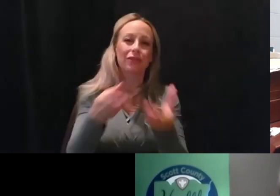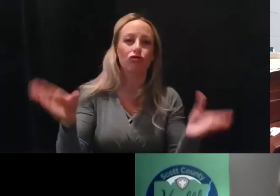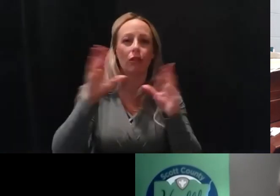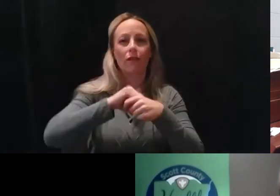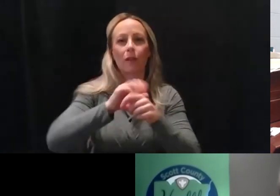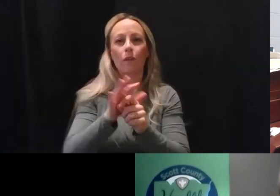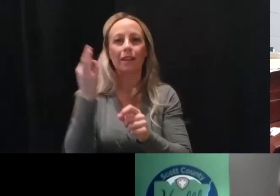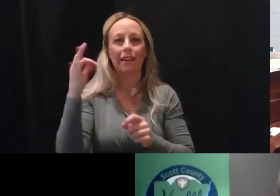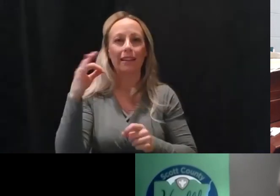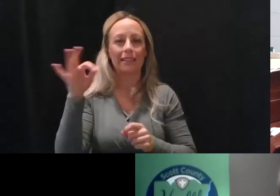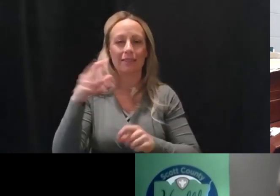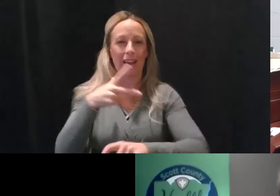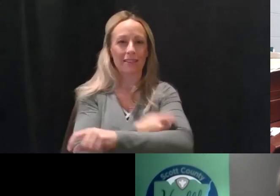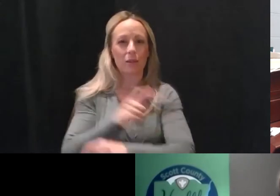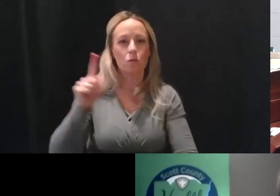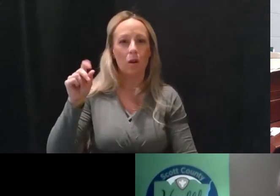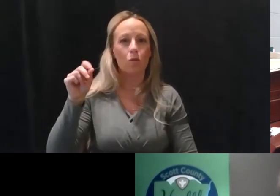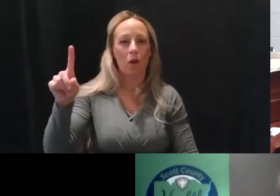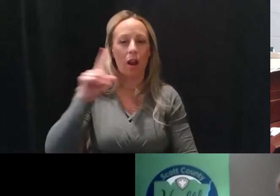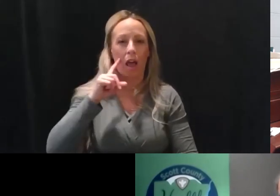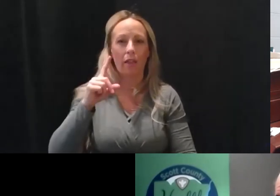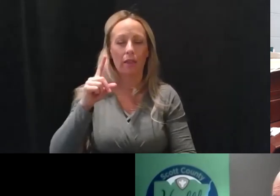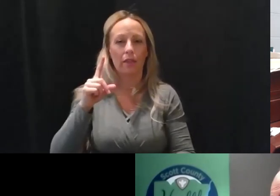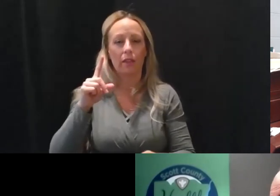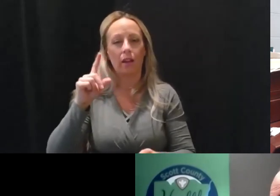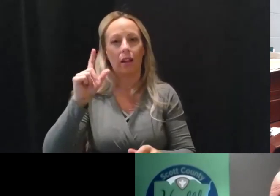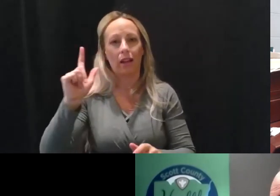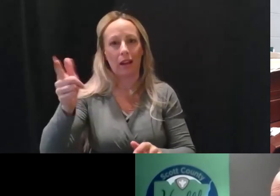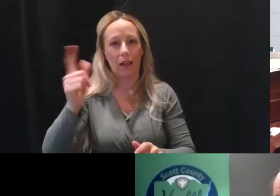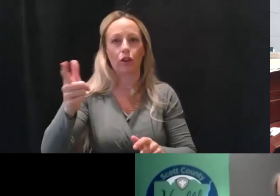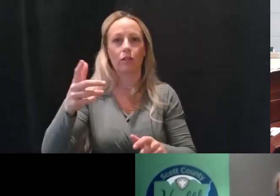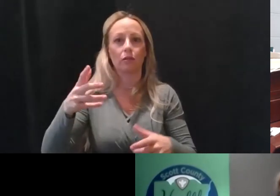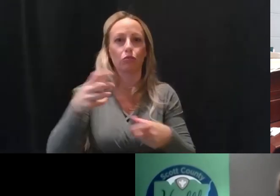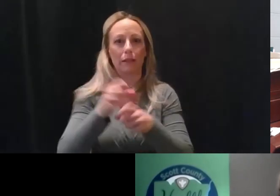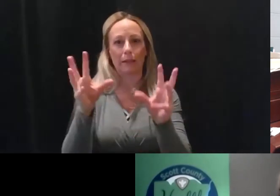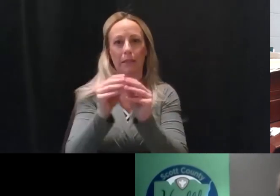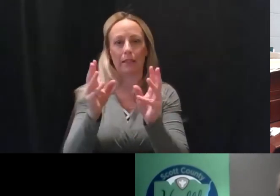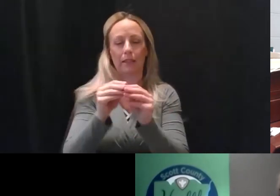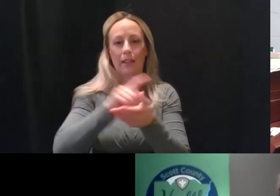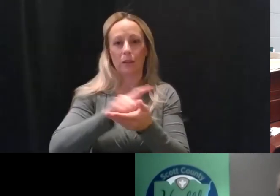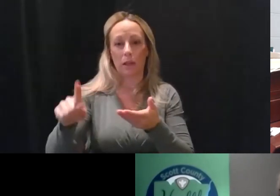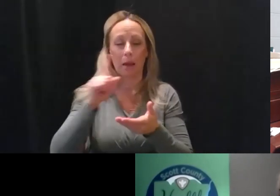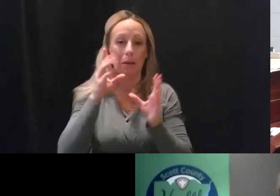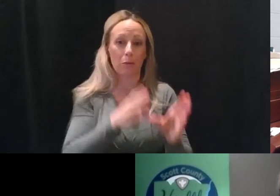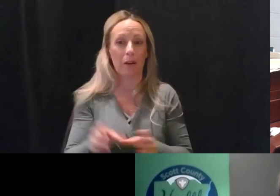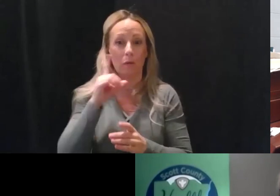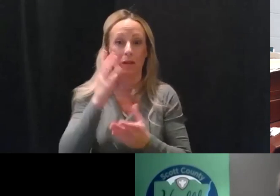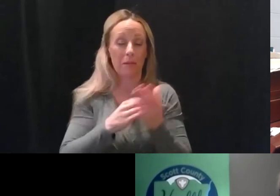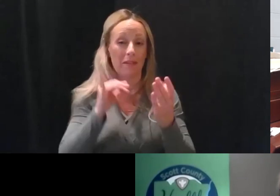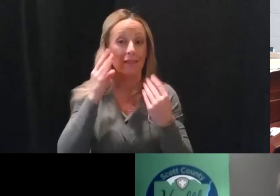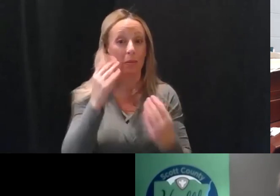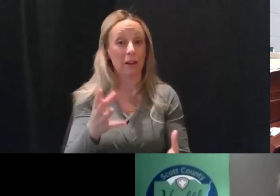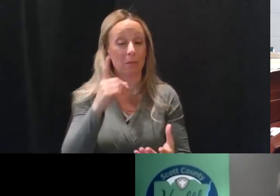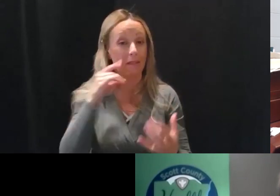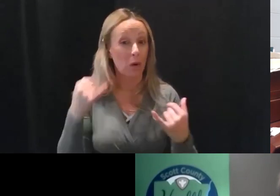COVID-19 vaccine 101 at the upcoming briefing later this week. So please be prepared for some of that information. But in the